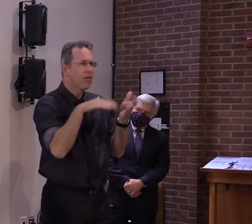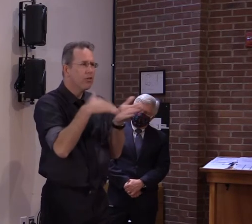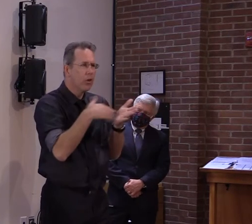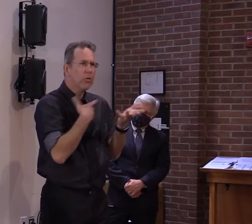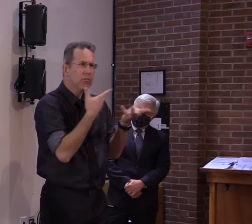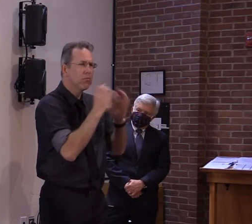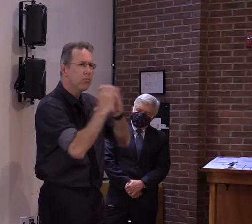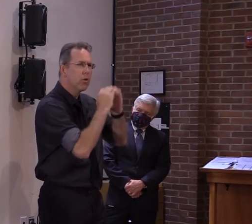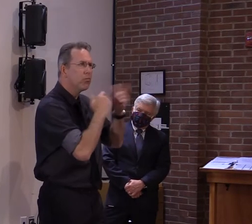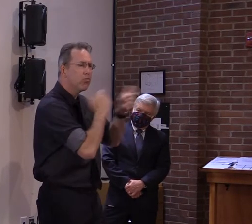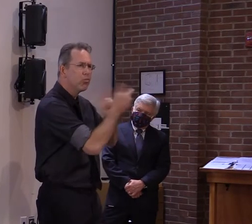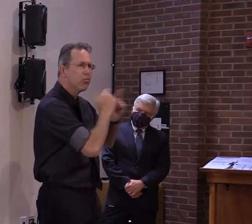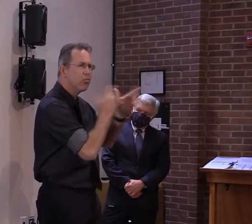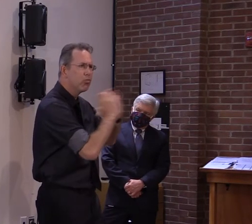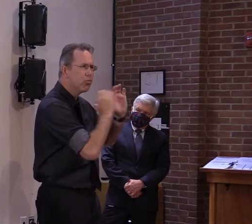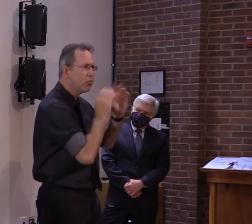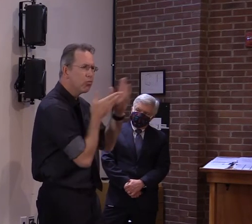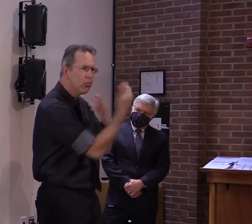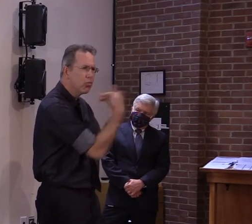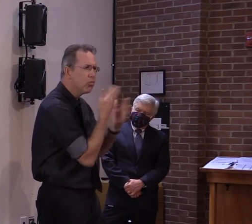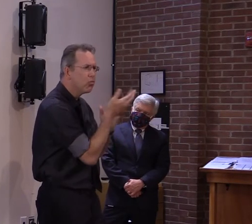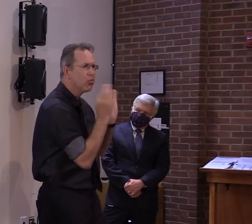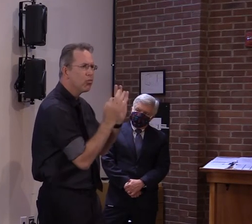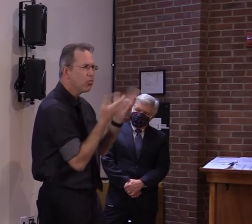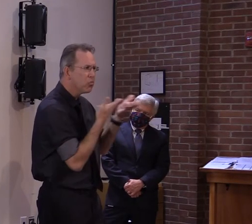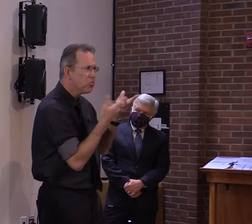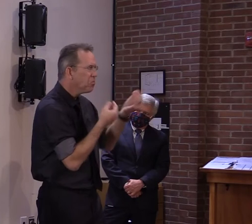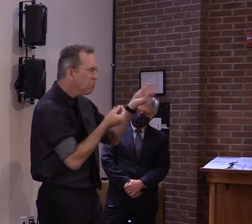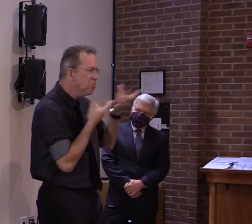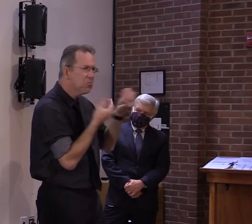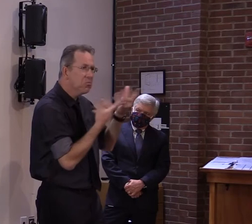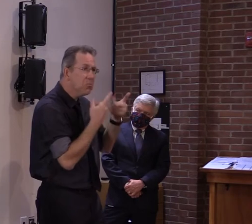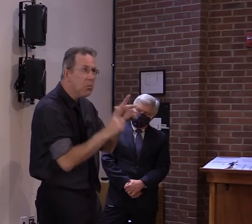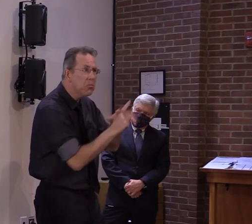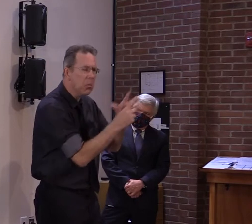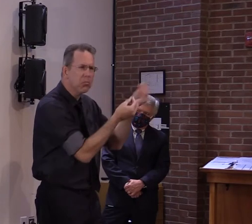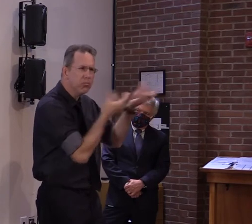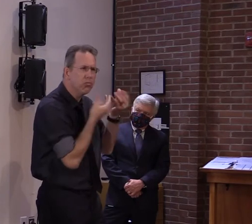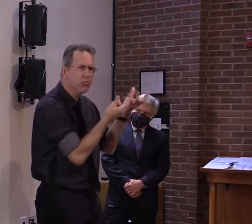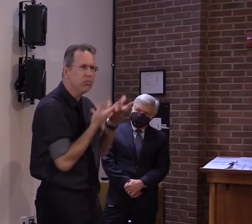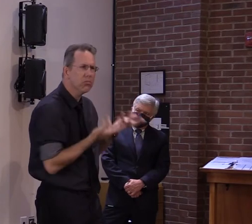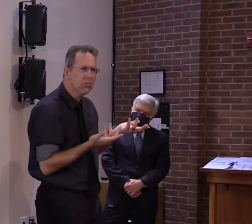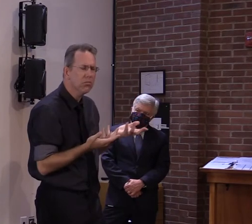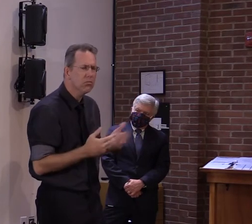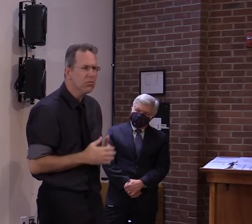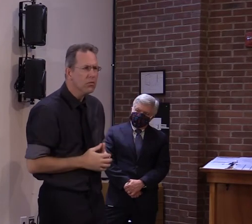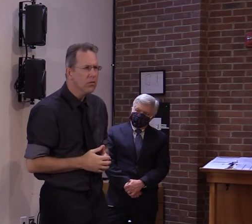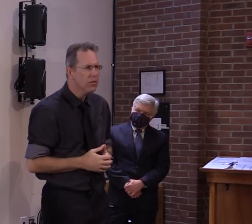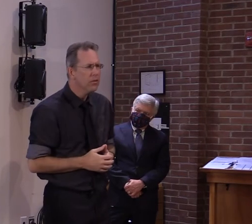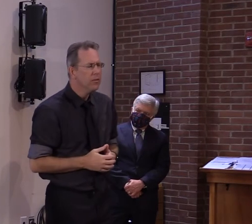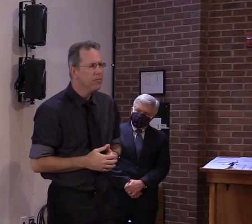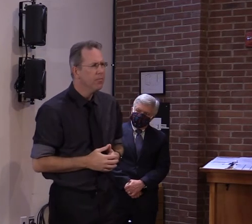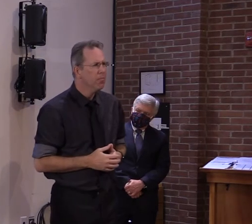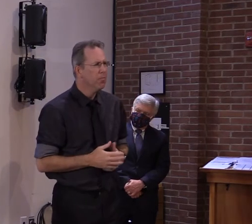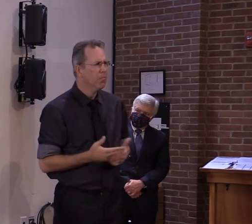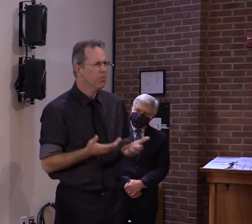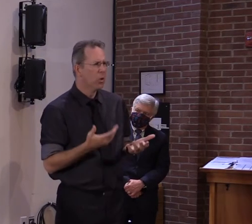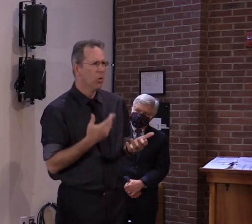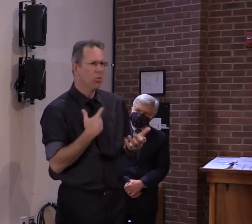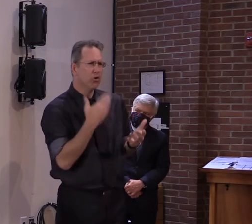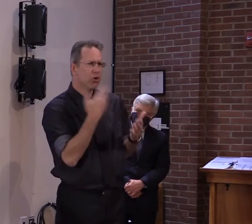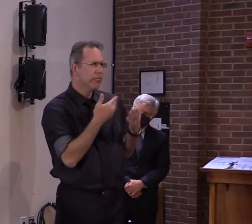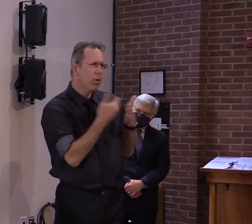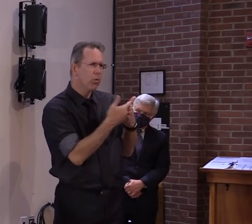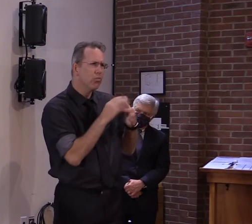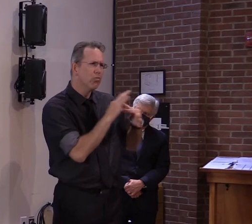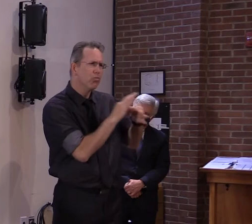they get their data. They're embarking very quickly on that pathway. So there's a lot of close working relationships